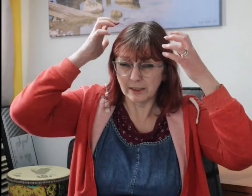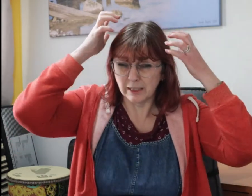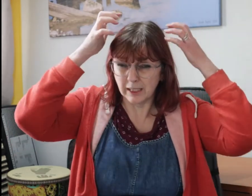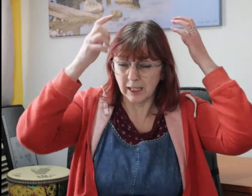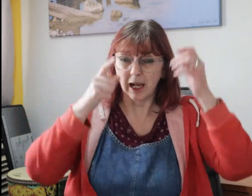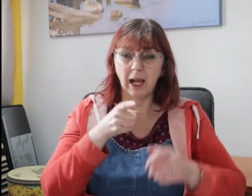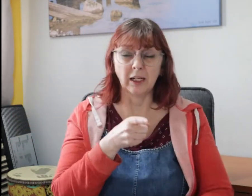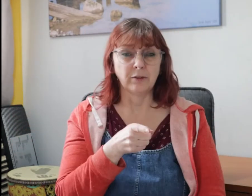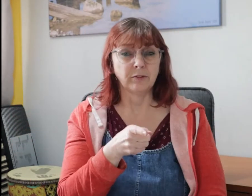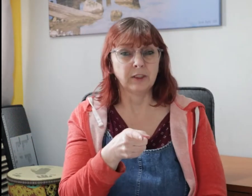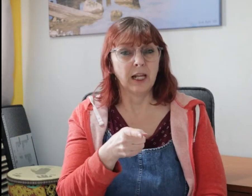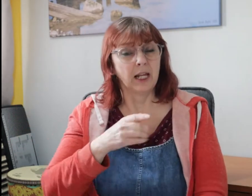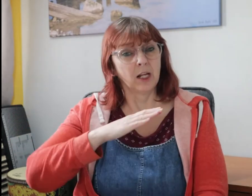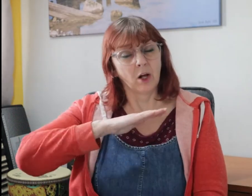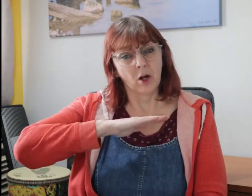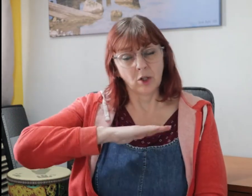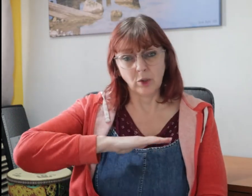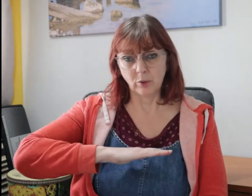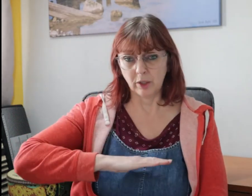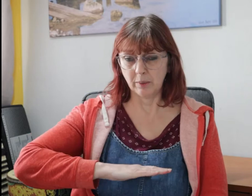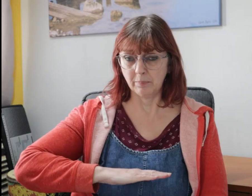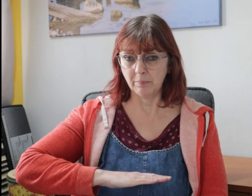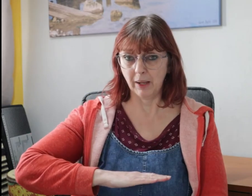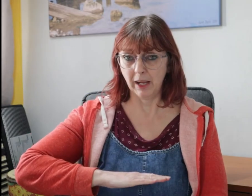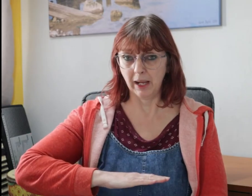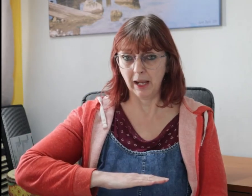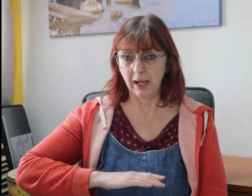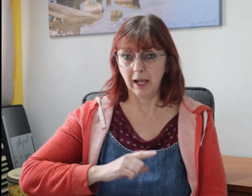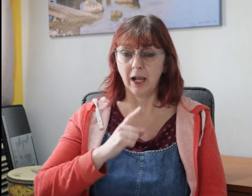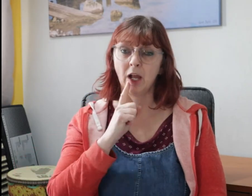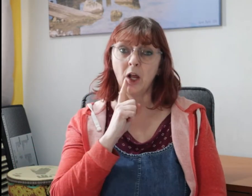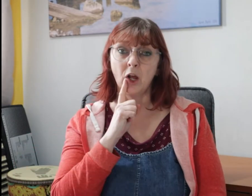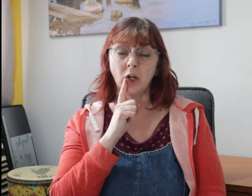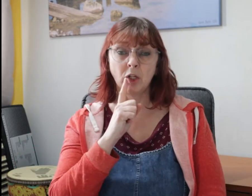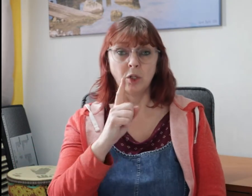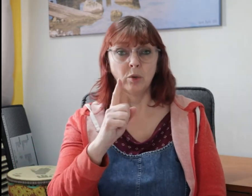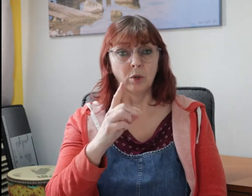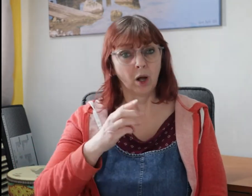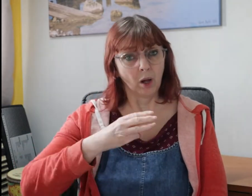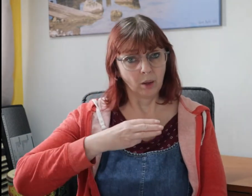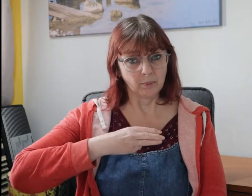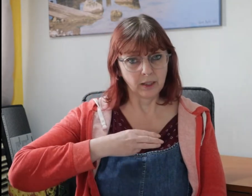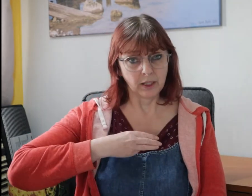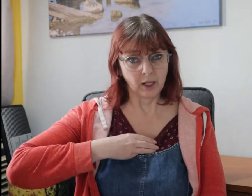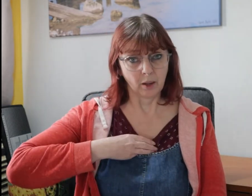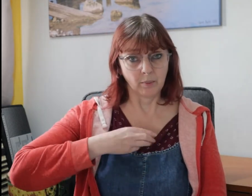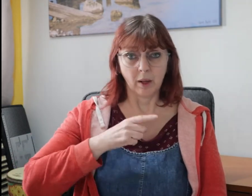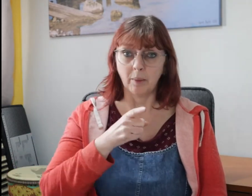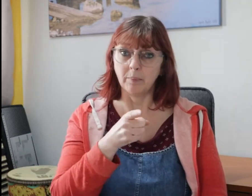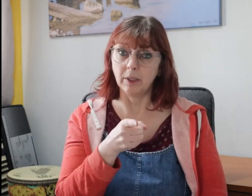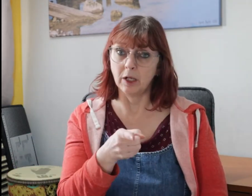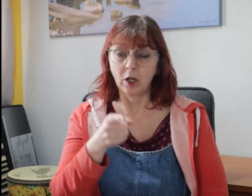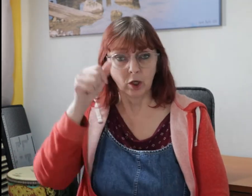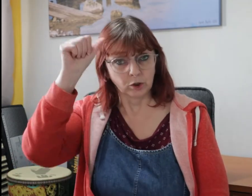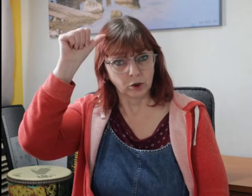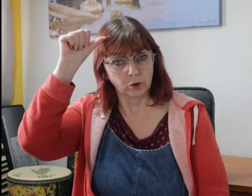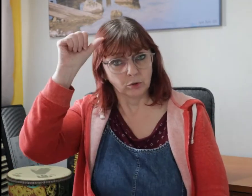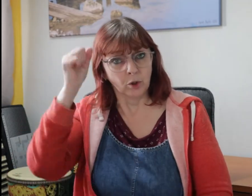crazy, take all you can bear. You call me up, 'cause you